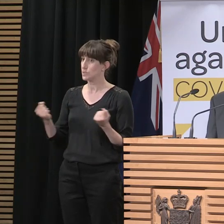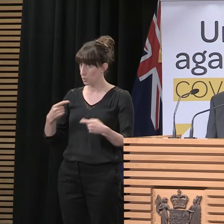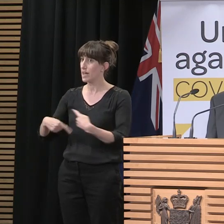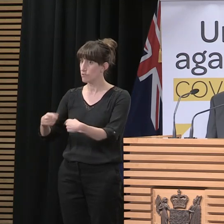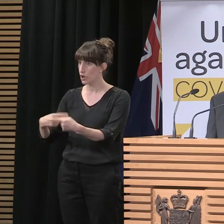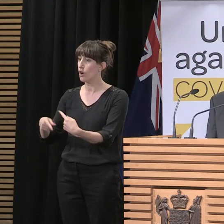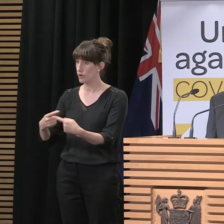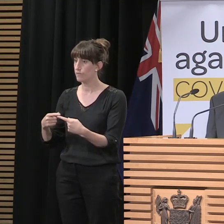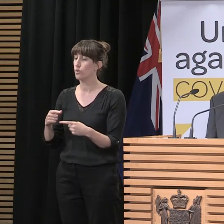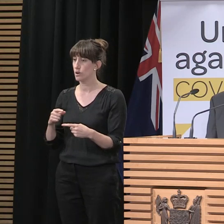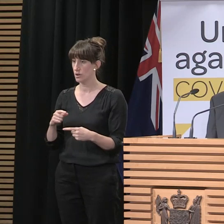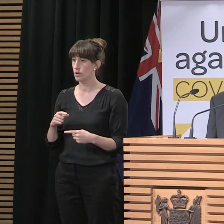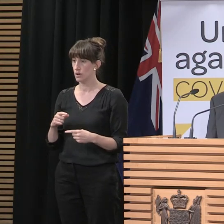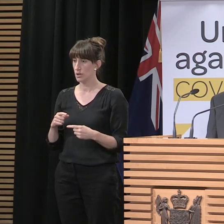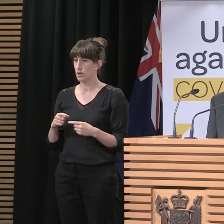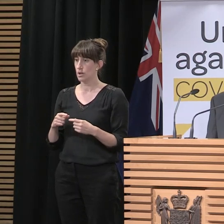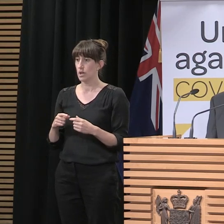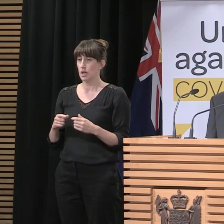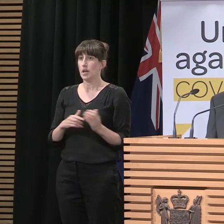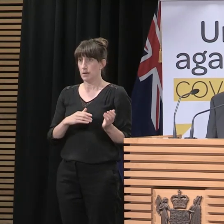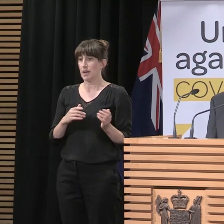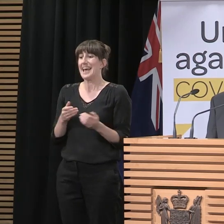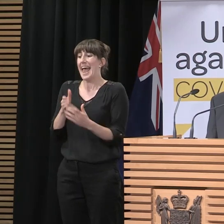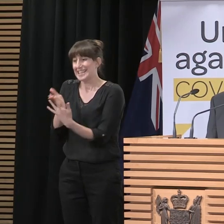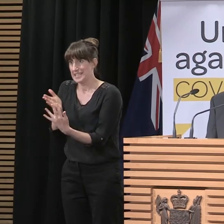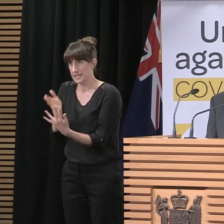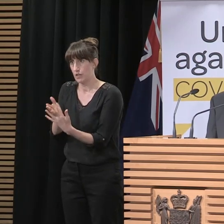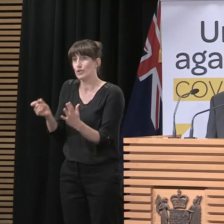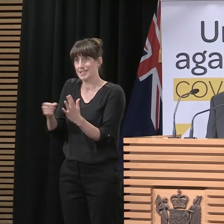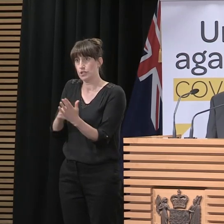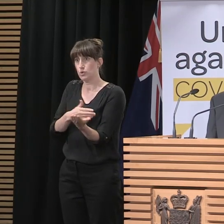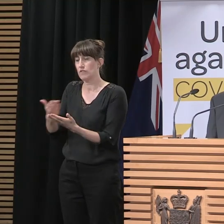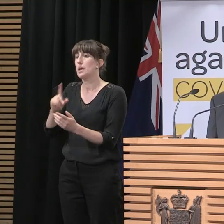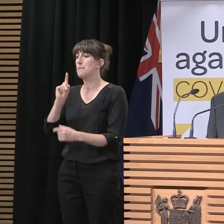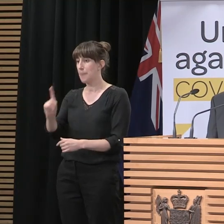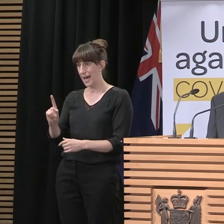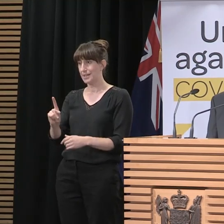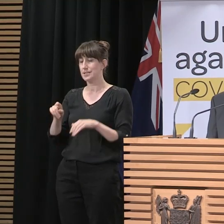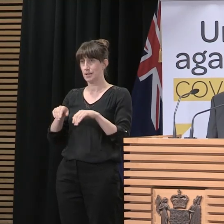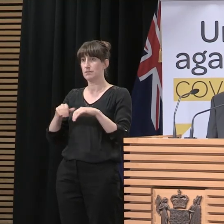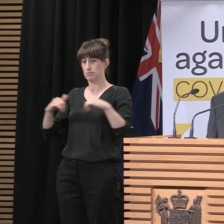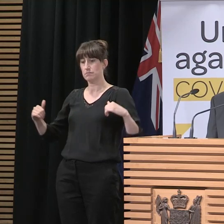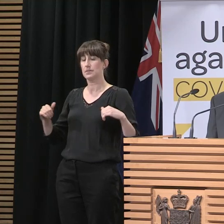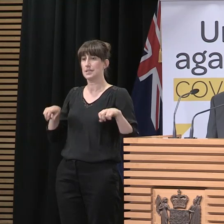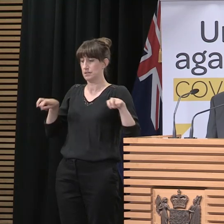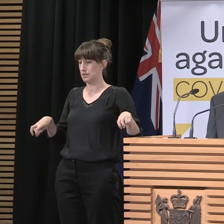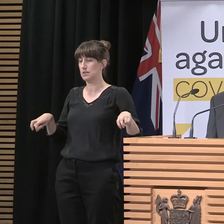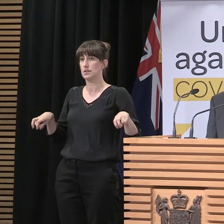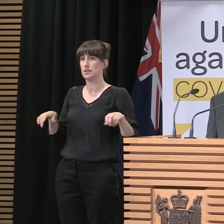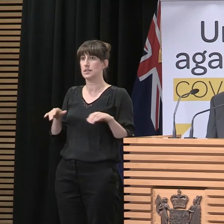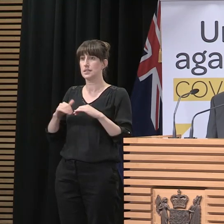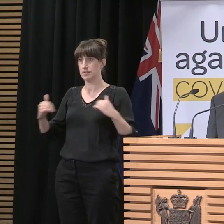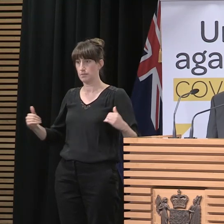we require social distancing while it's being used. Some clarity around places like the warehouse being